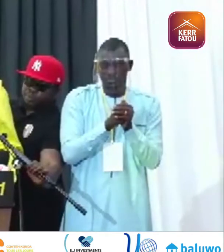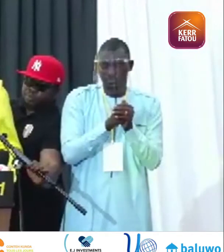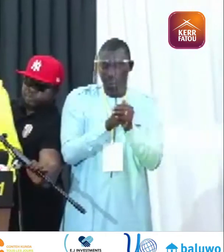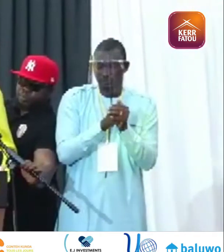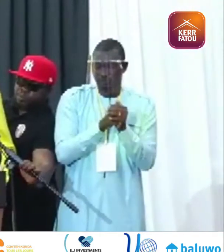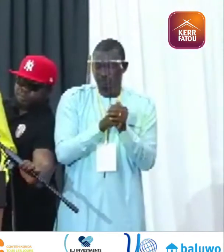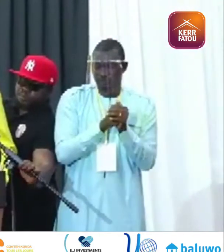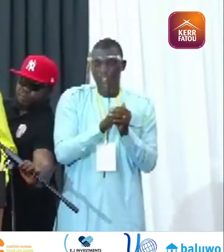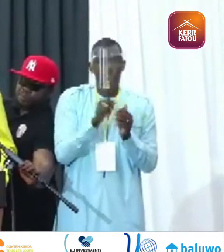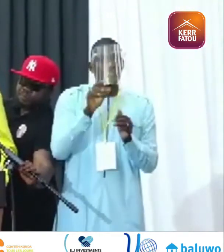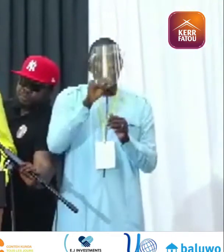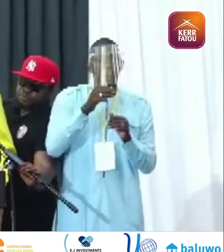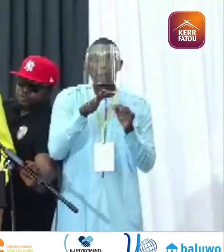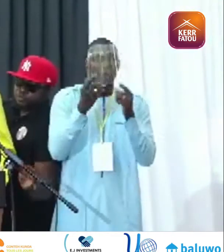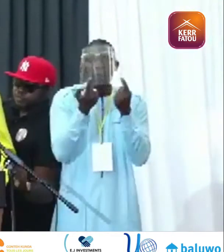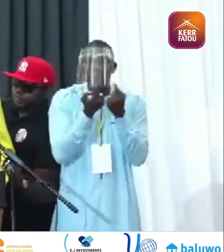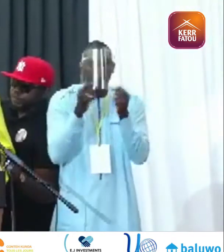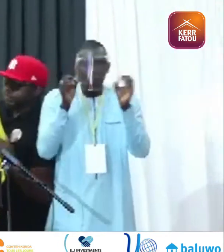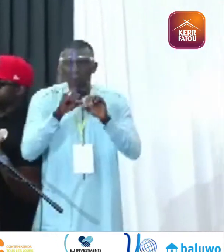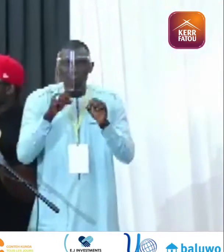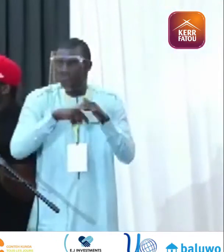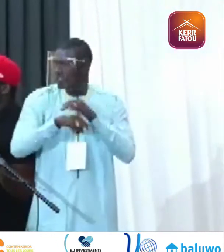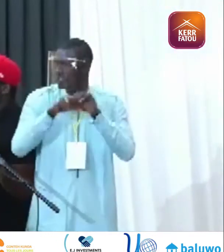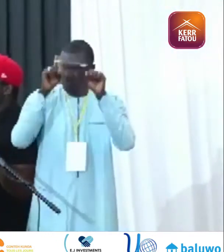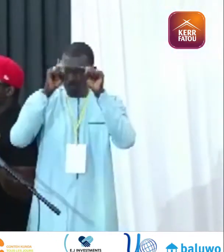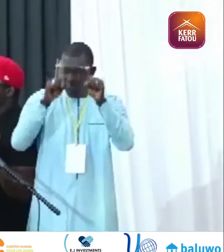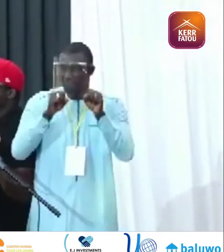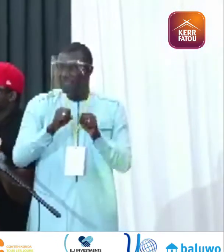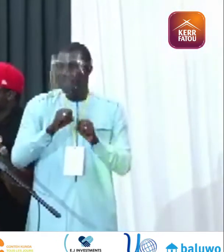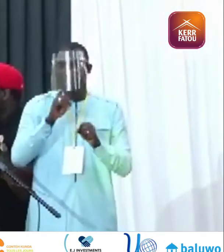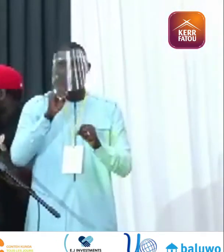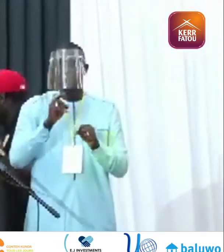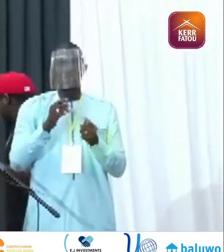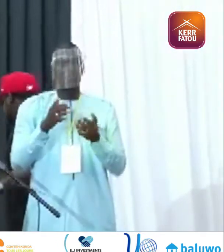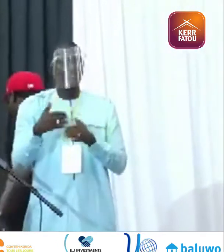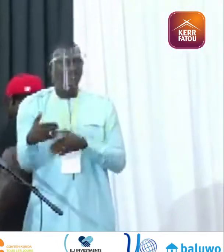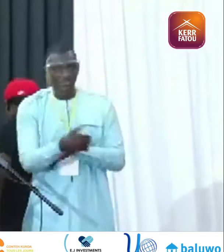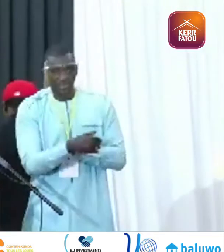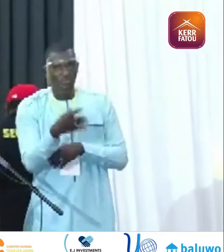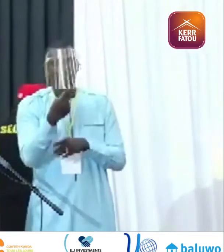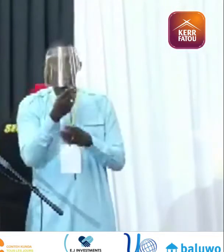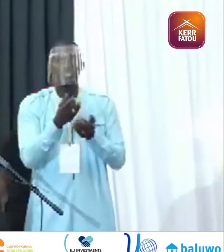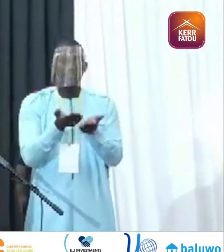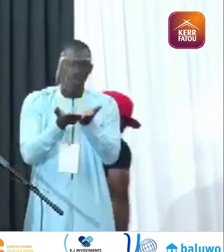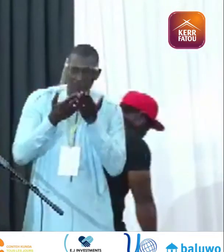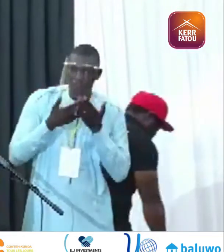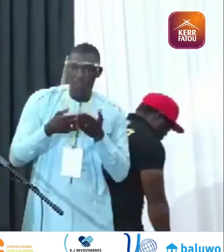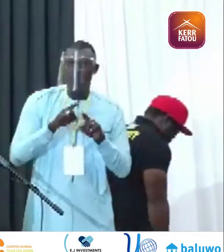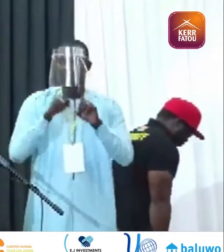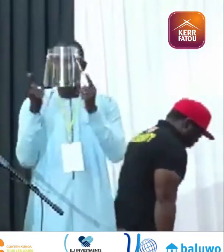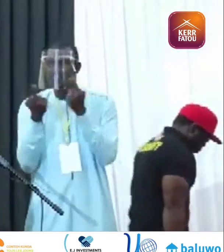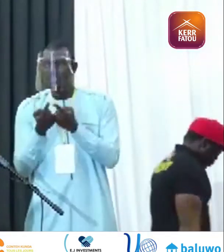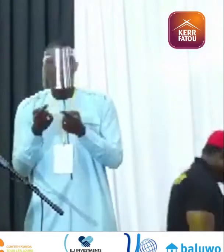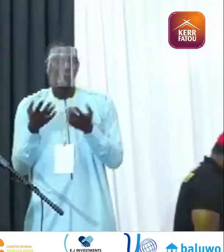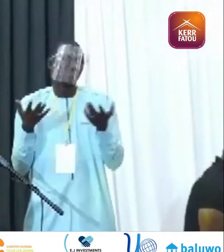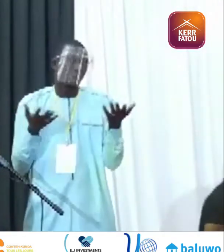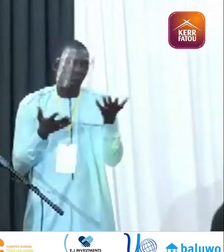nekuñ di def dara ci rew mi gannaaw rambaaj gannaaw tass yaakaari nit